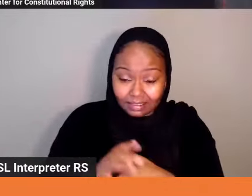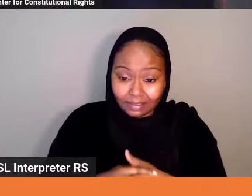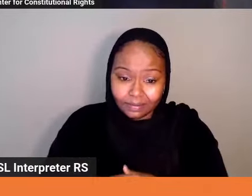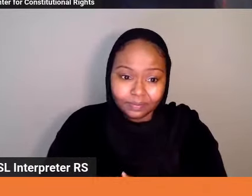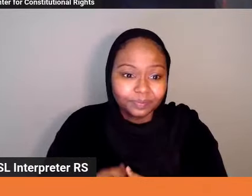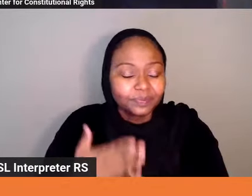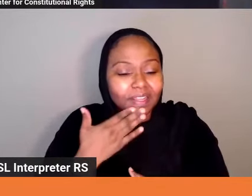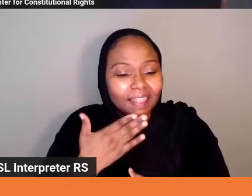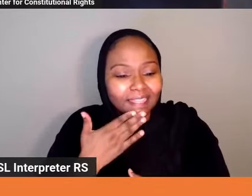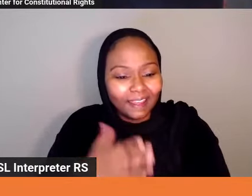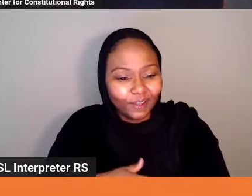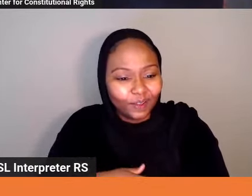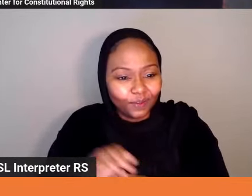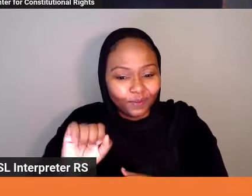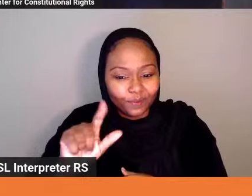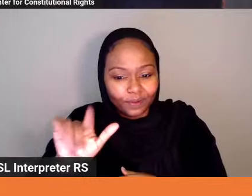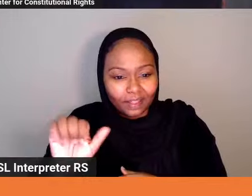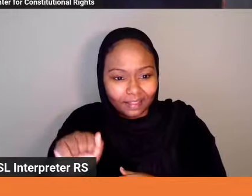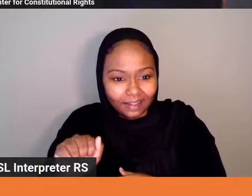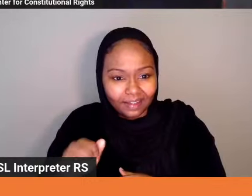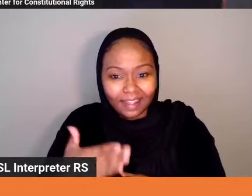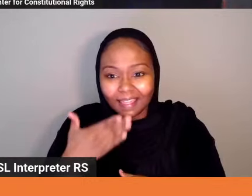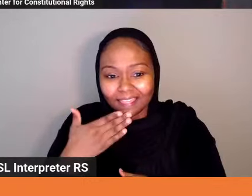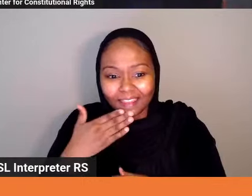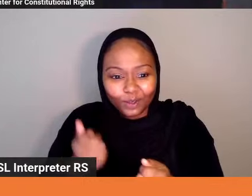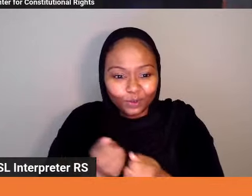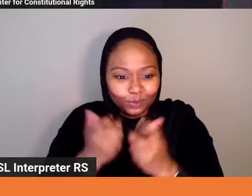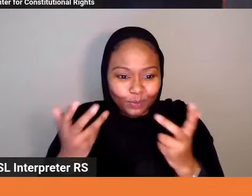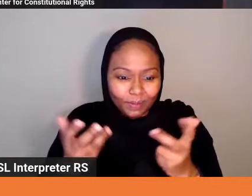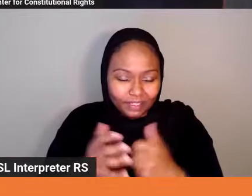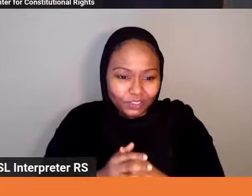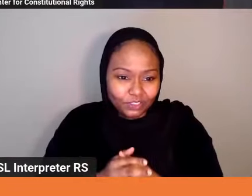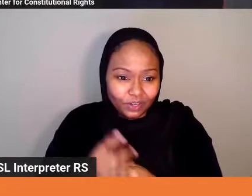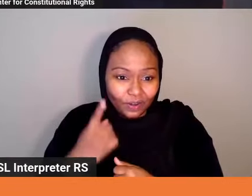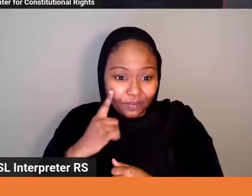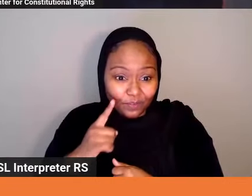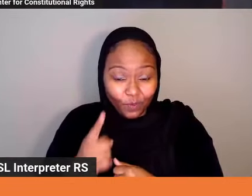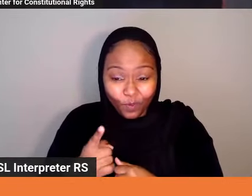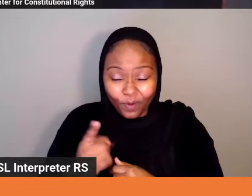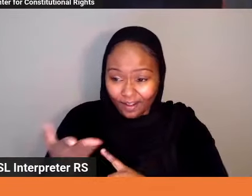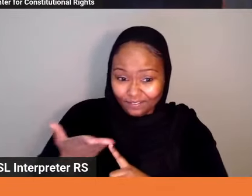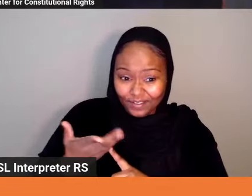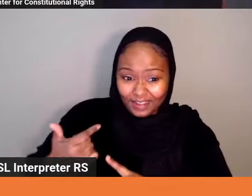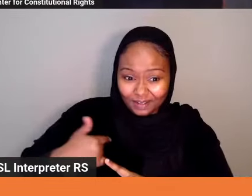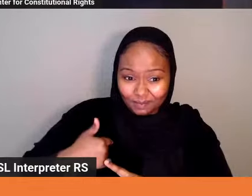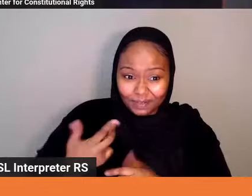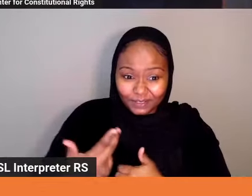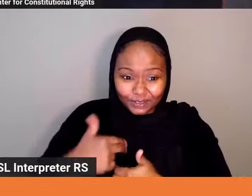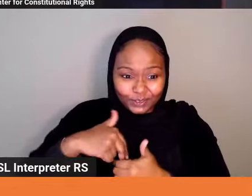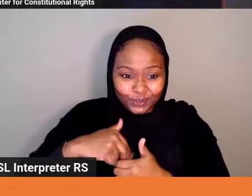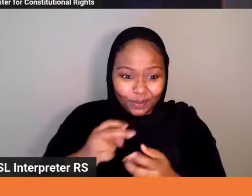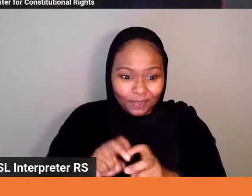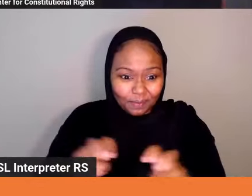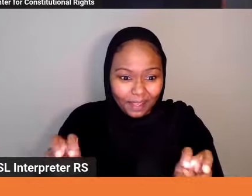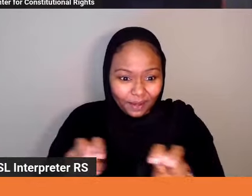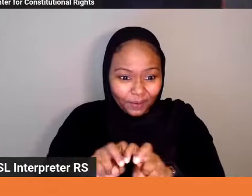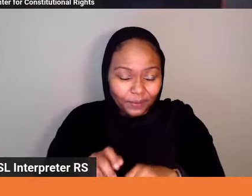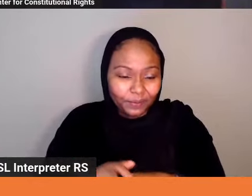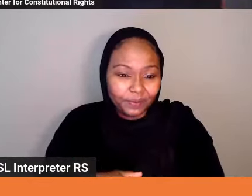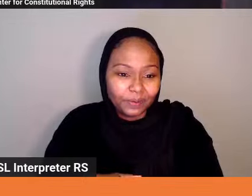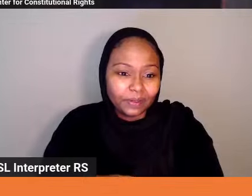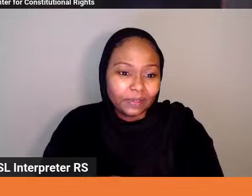Thank you, Aliyah, and thank you so much for inviting me to be part of this panel on